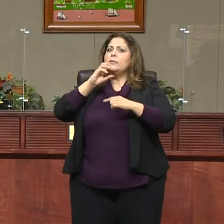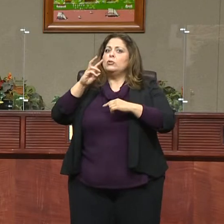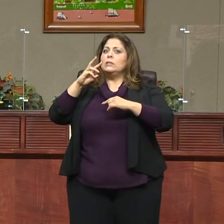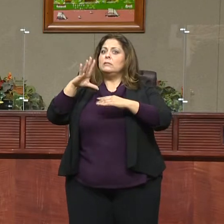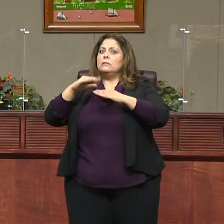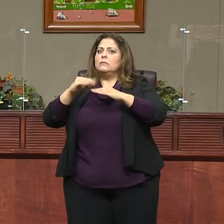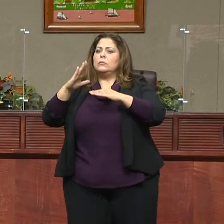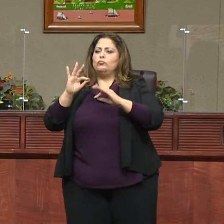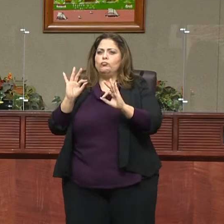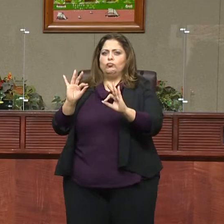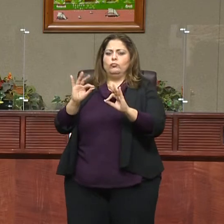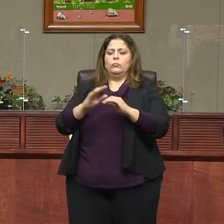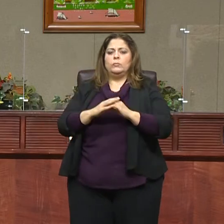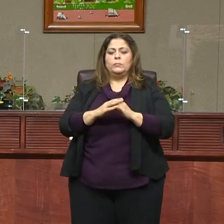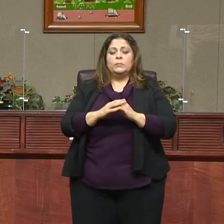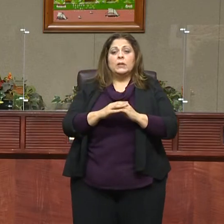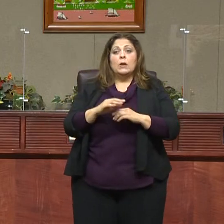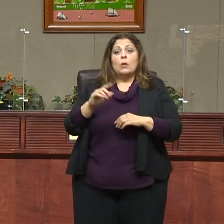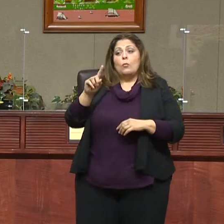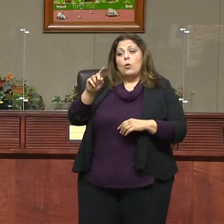So